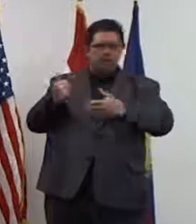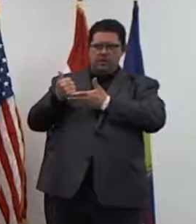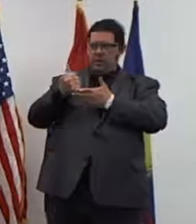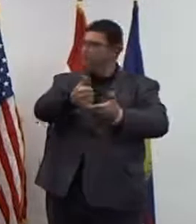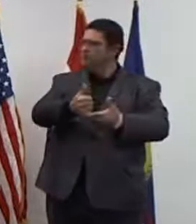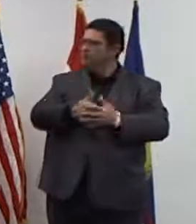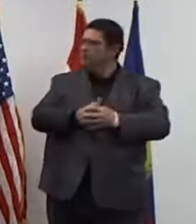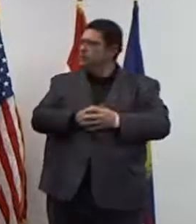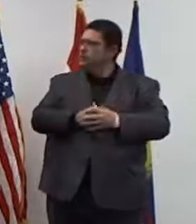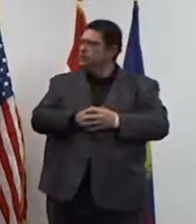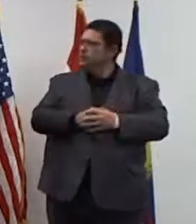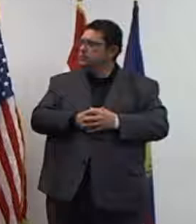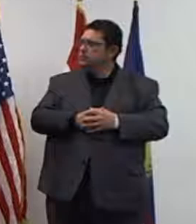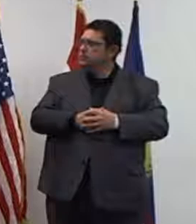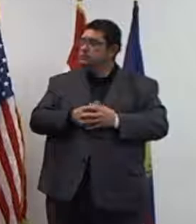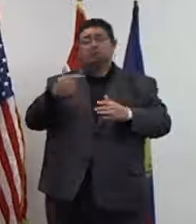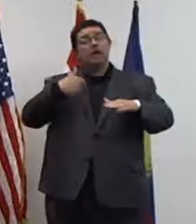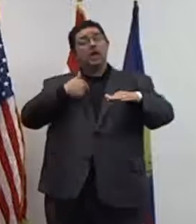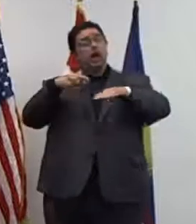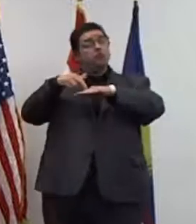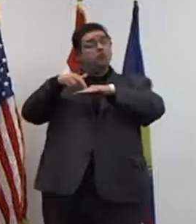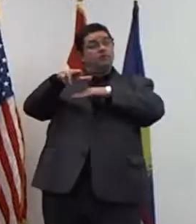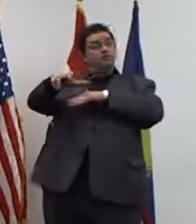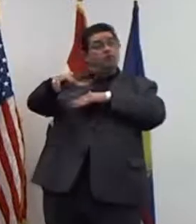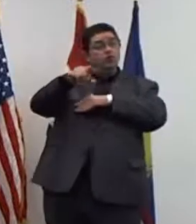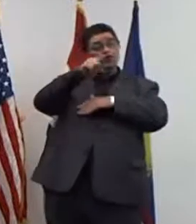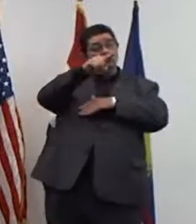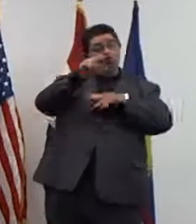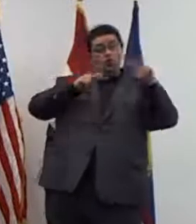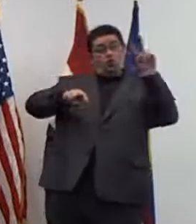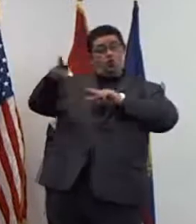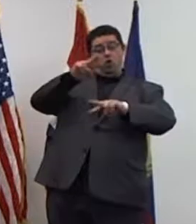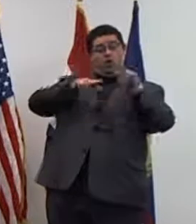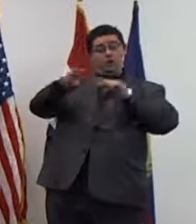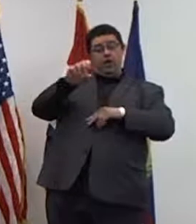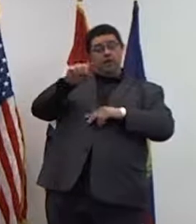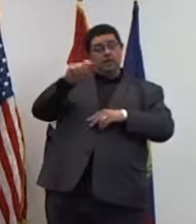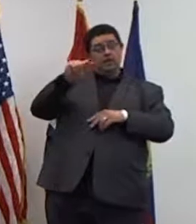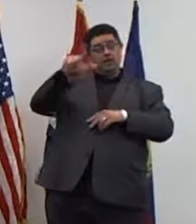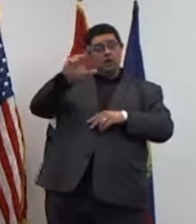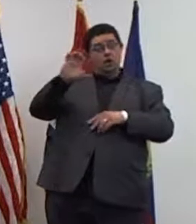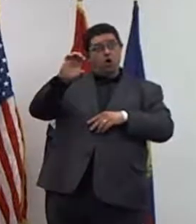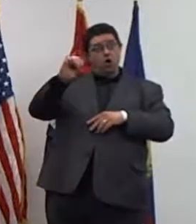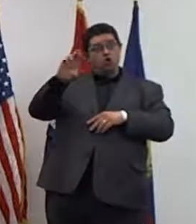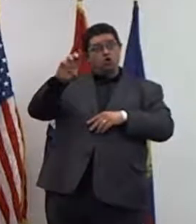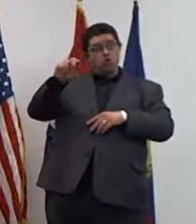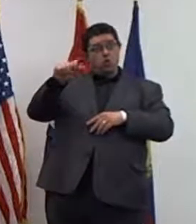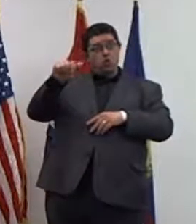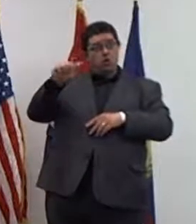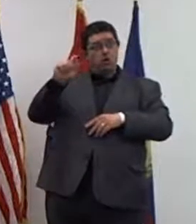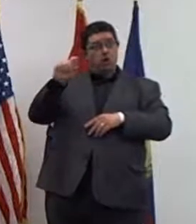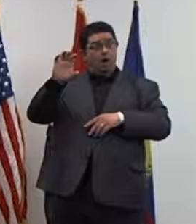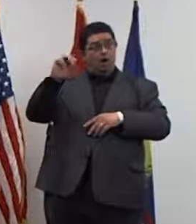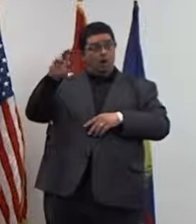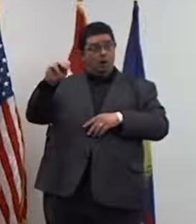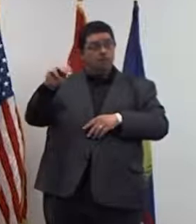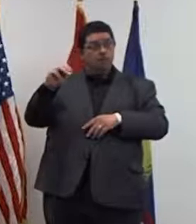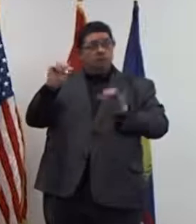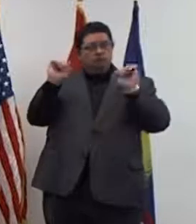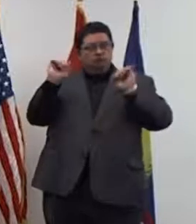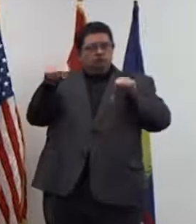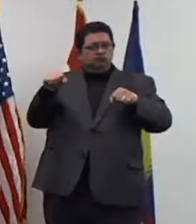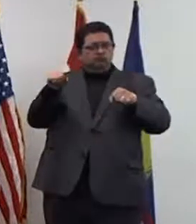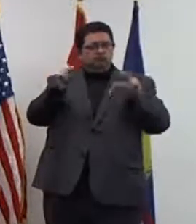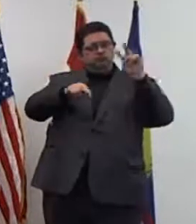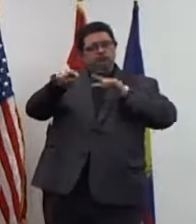programs? I would refer you to our transparency portal at stlcorona.com to track that. We have budgeted that, and